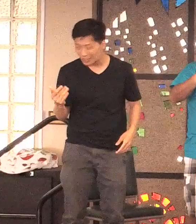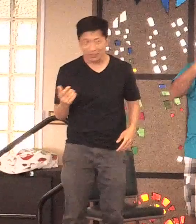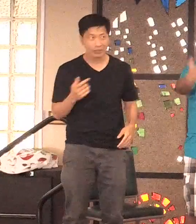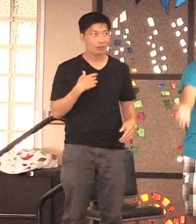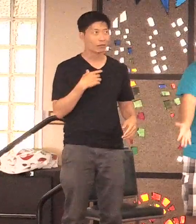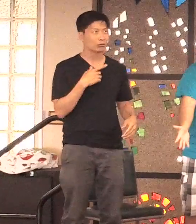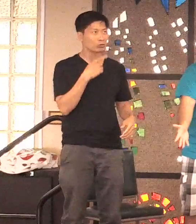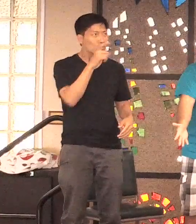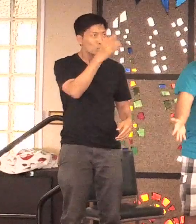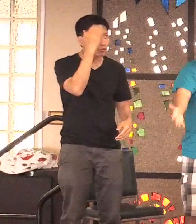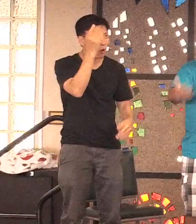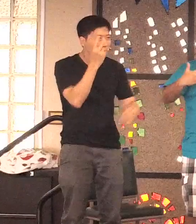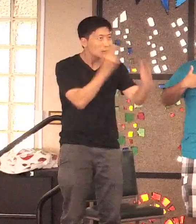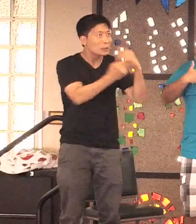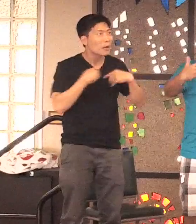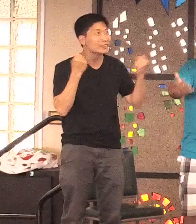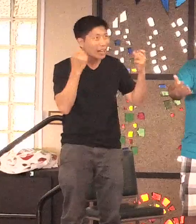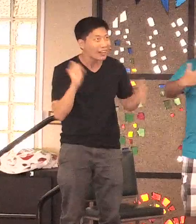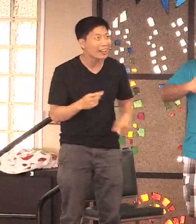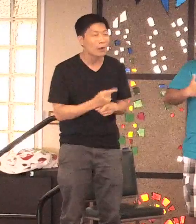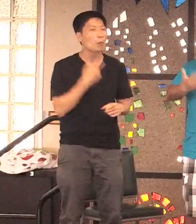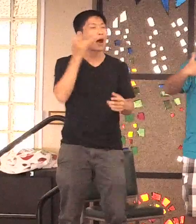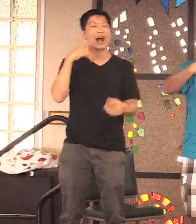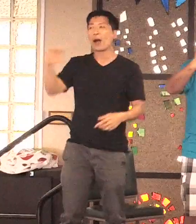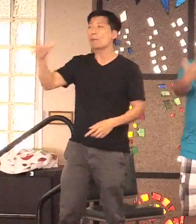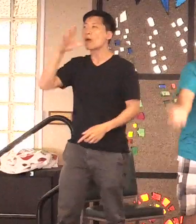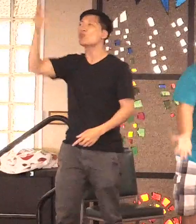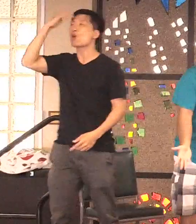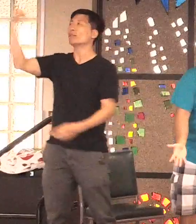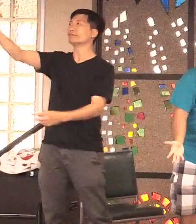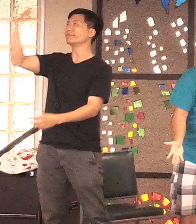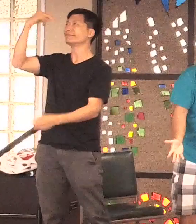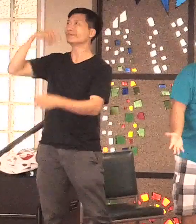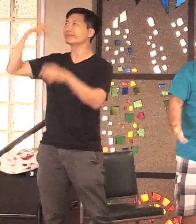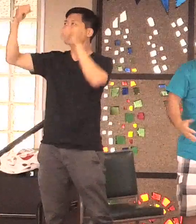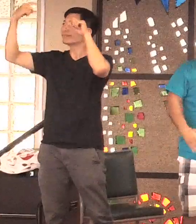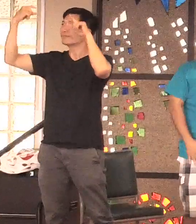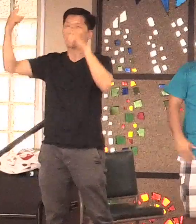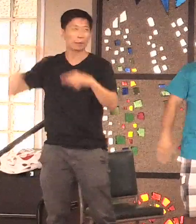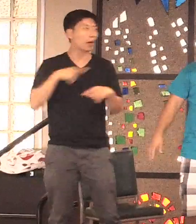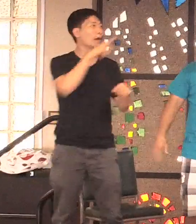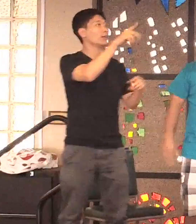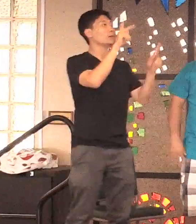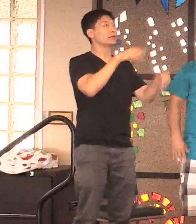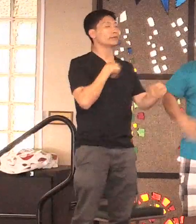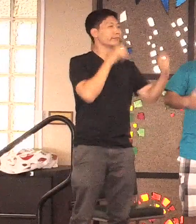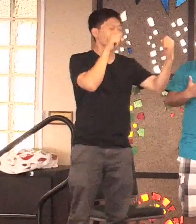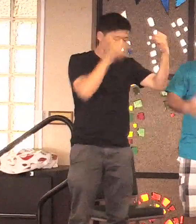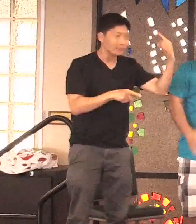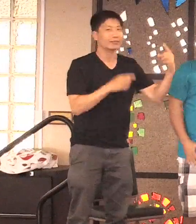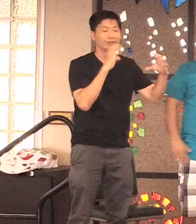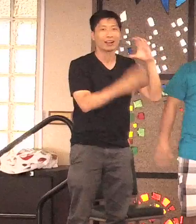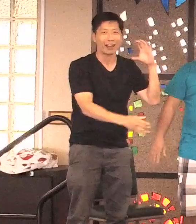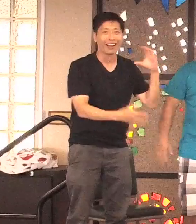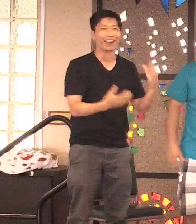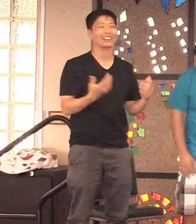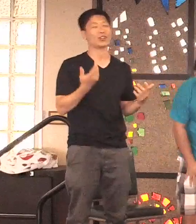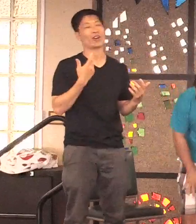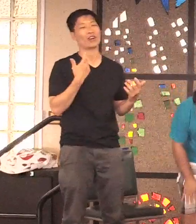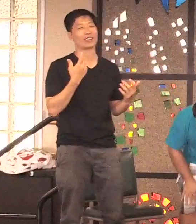know what to say already? You know, because I got used to my parents just knowing what I'm going to say. So I can do it with the